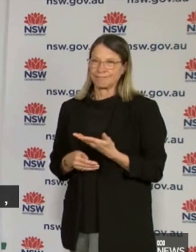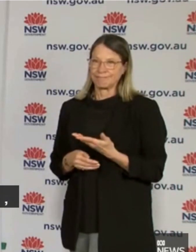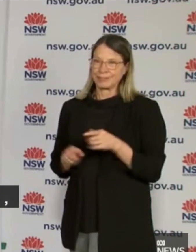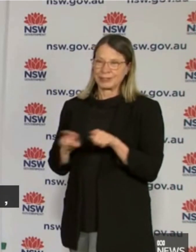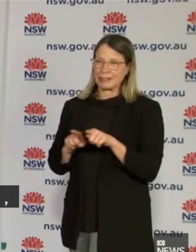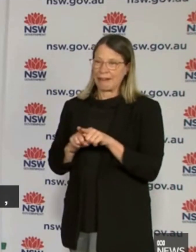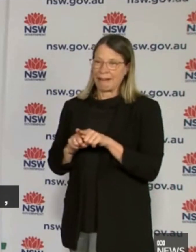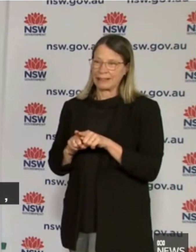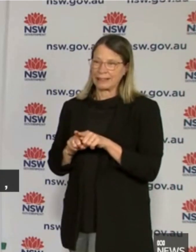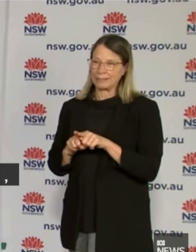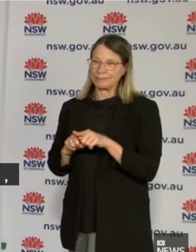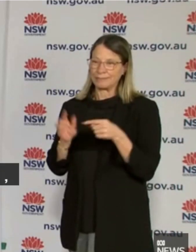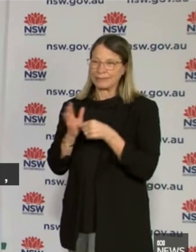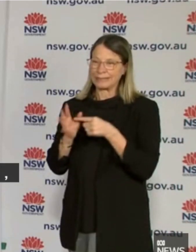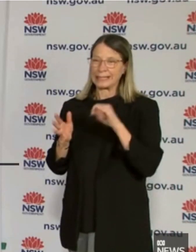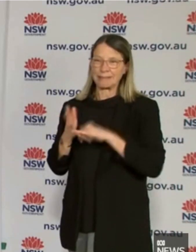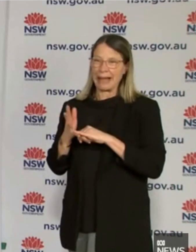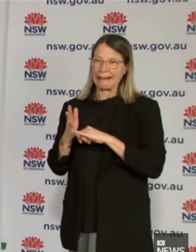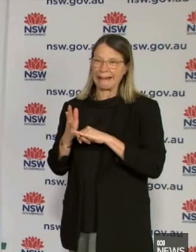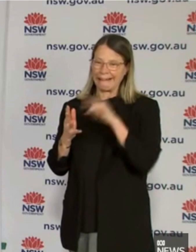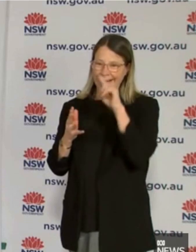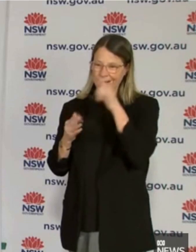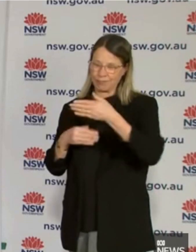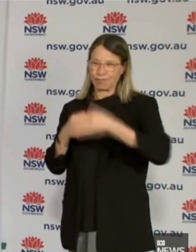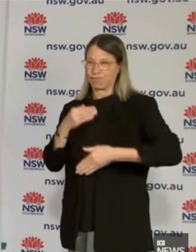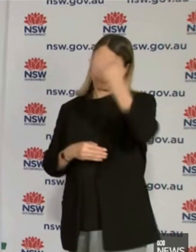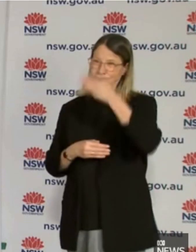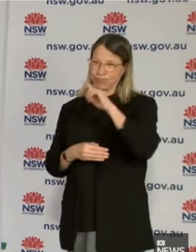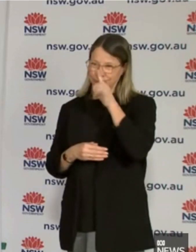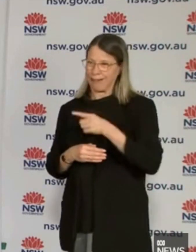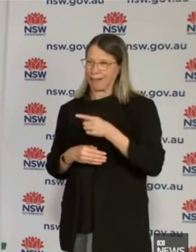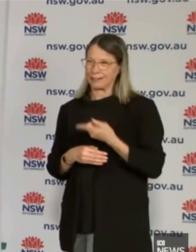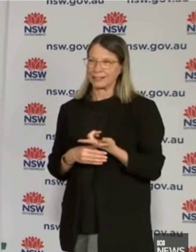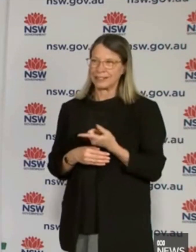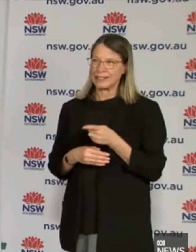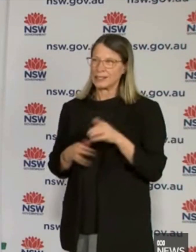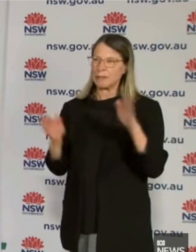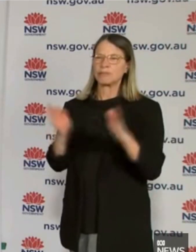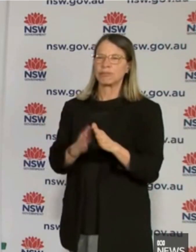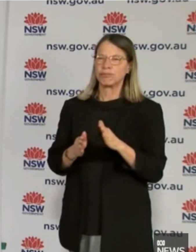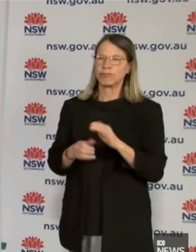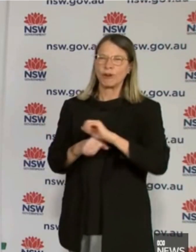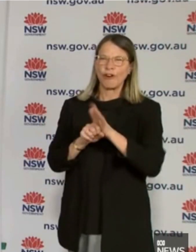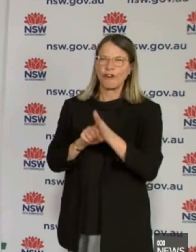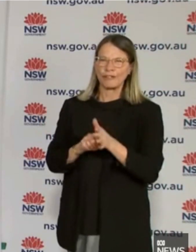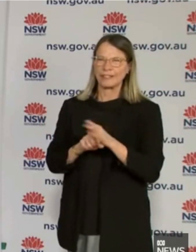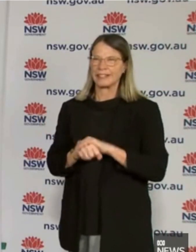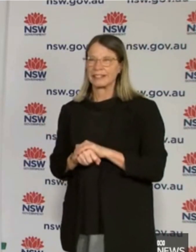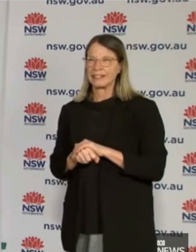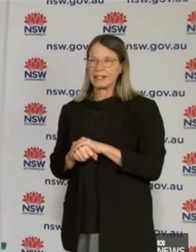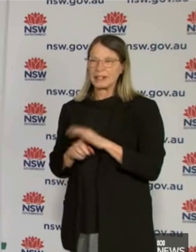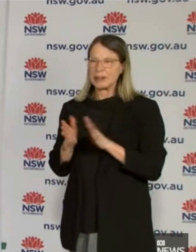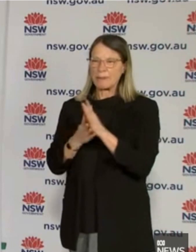goes to Tasmania. So, effectively, we've got to work out how we handle that, and we have our own small Tasmanias